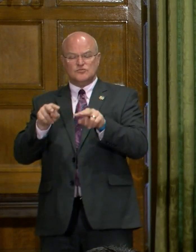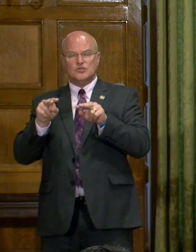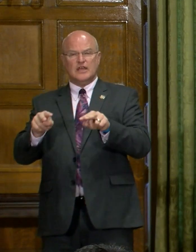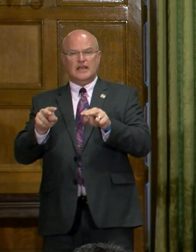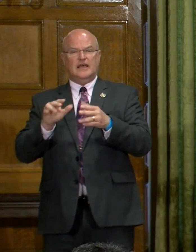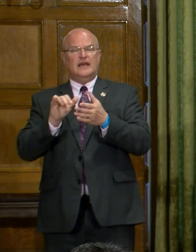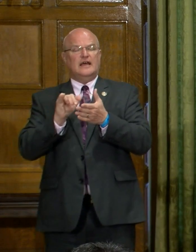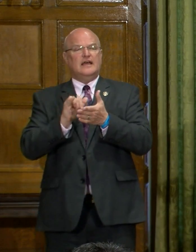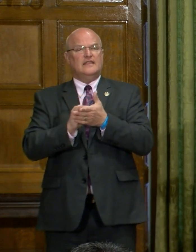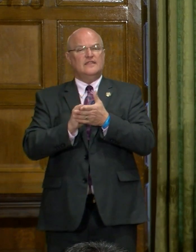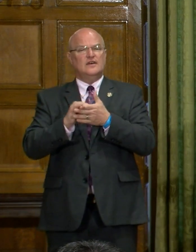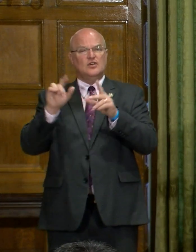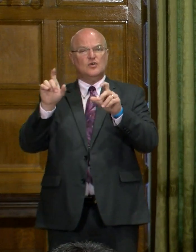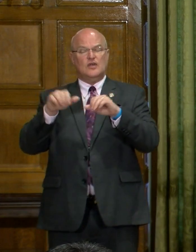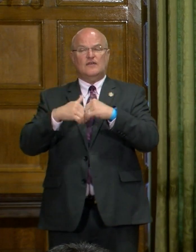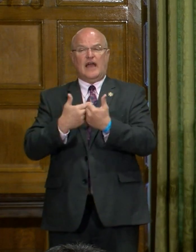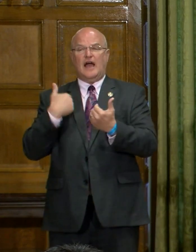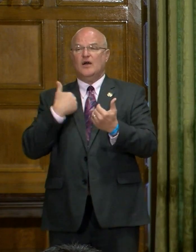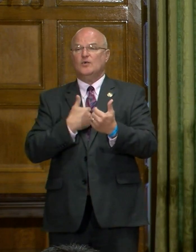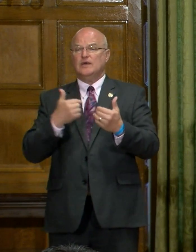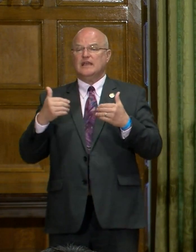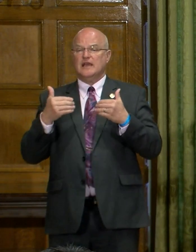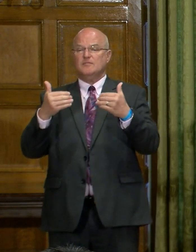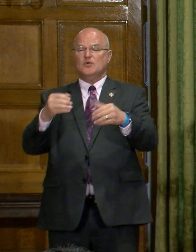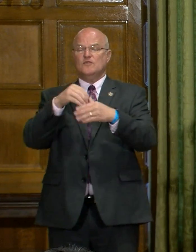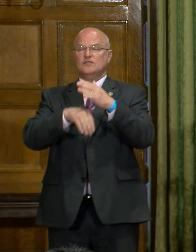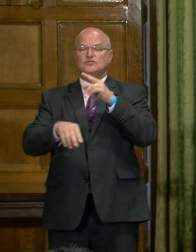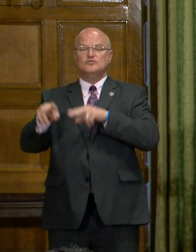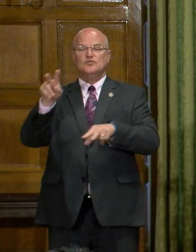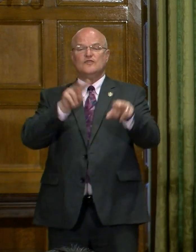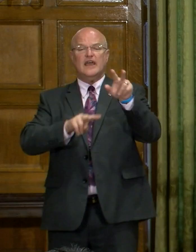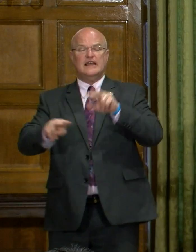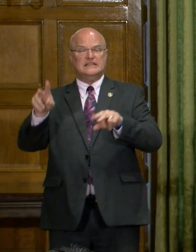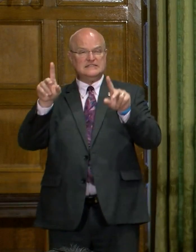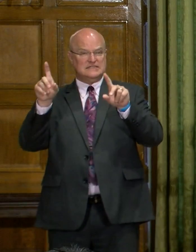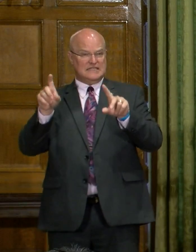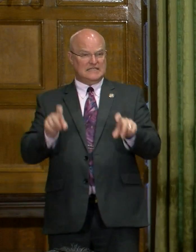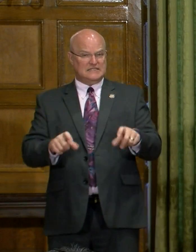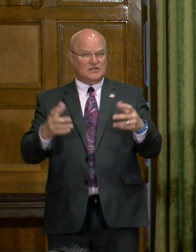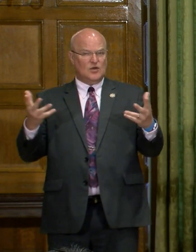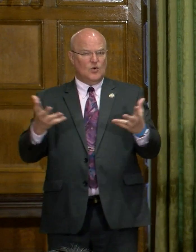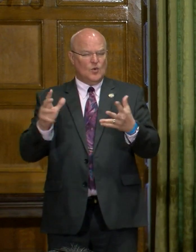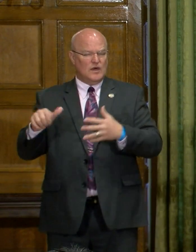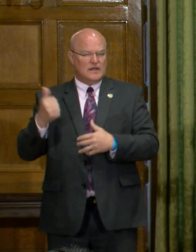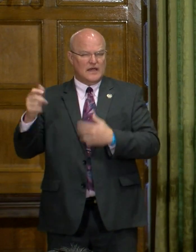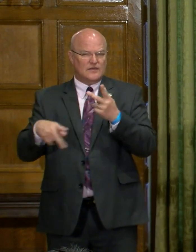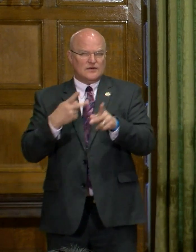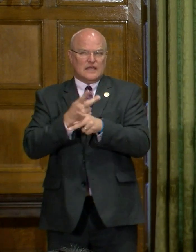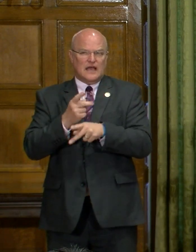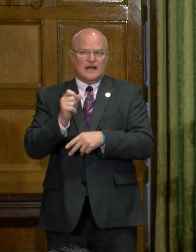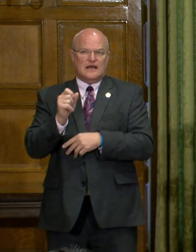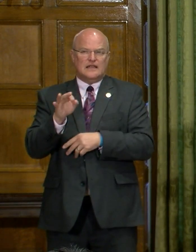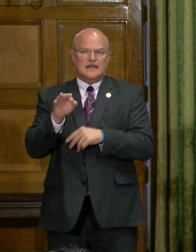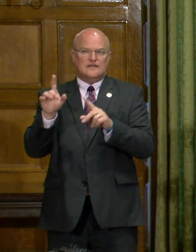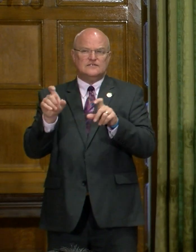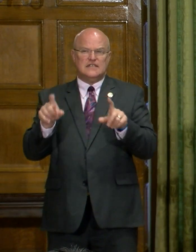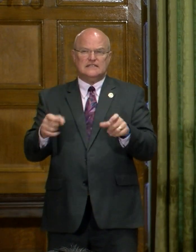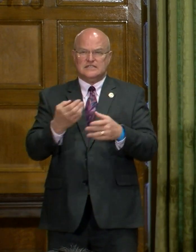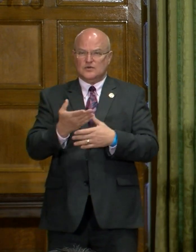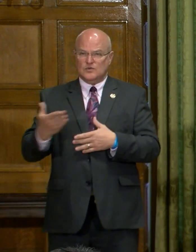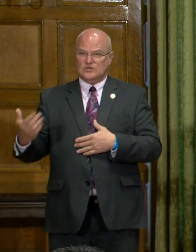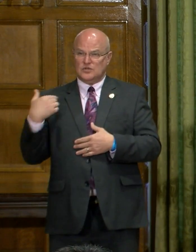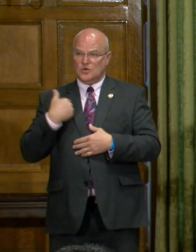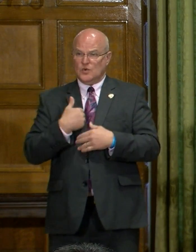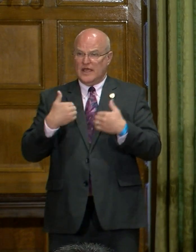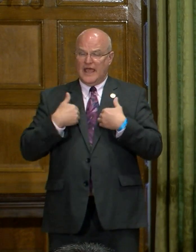at the question of how we can move into surveillance testing, what other kinds of testing